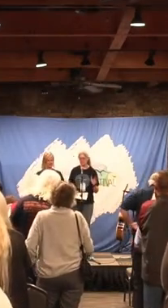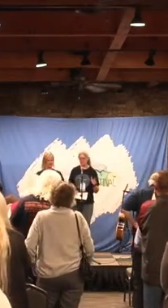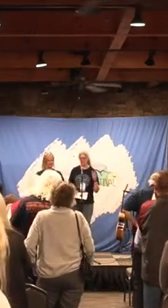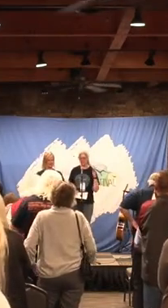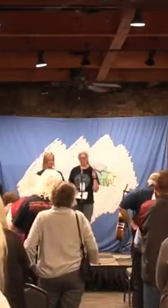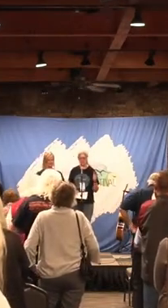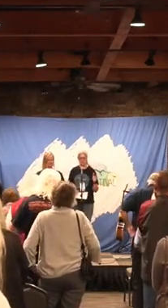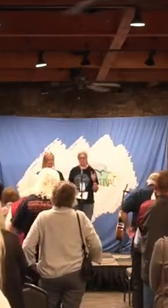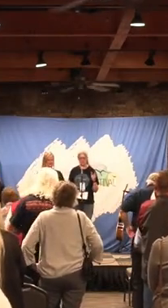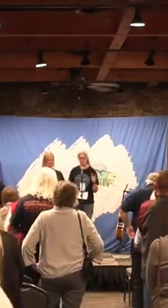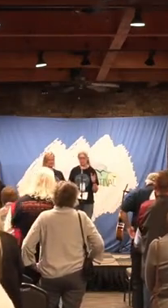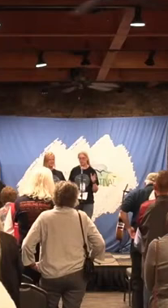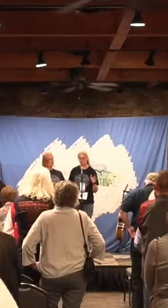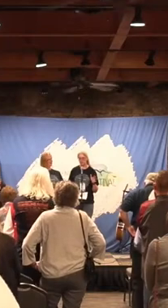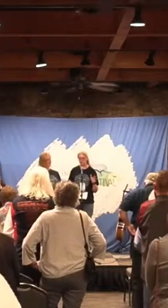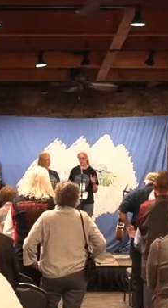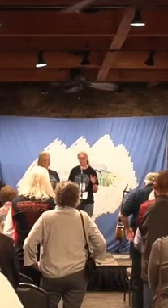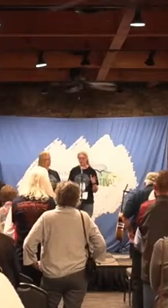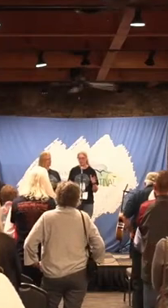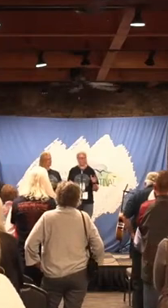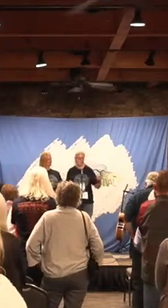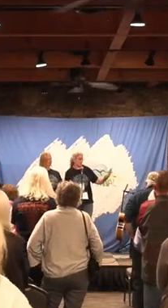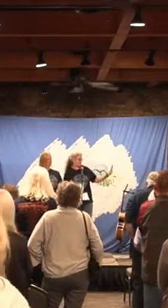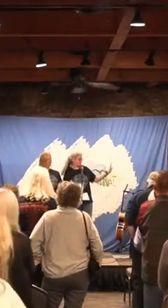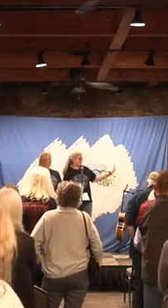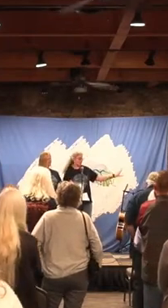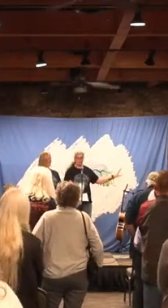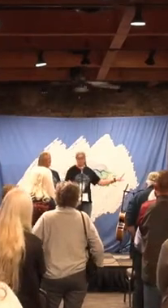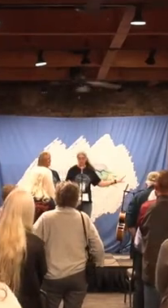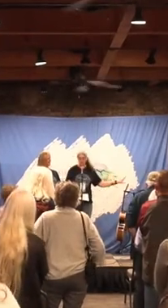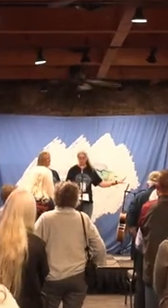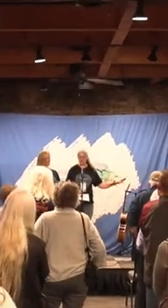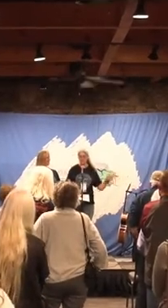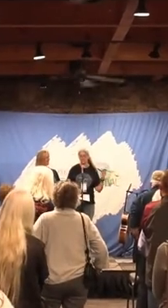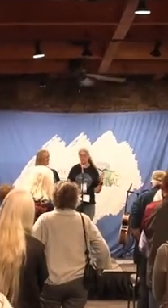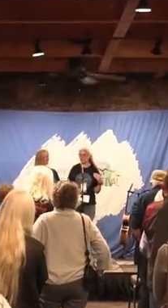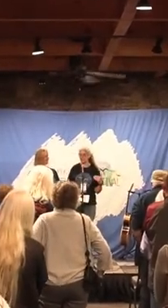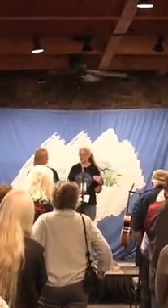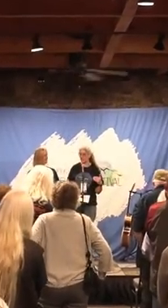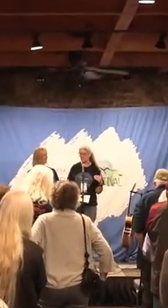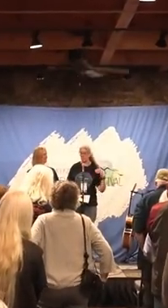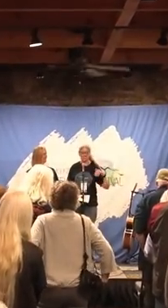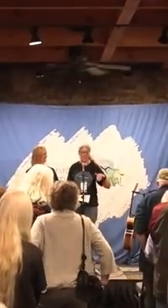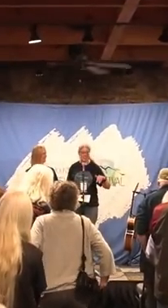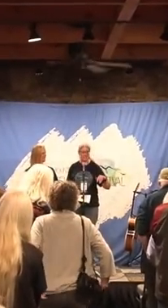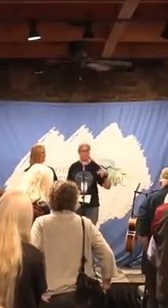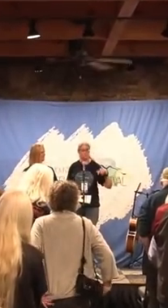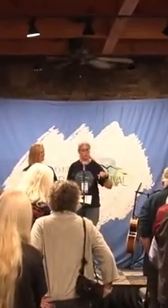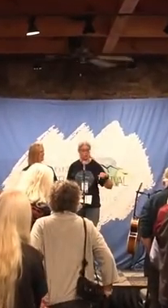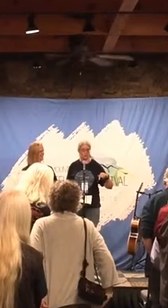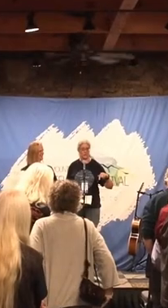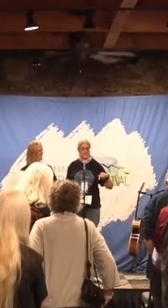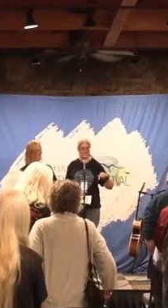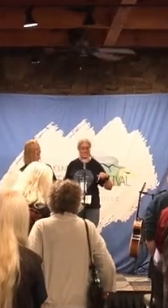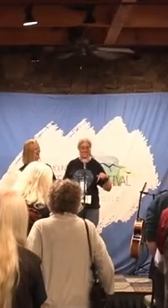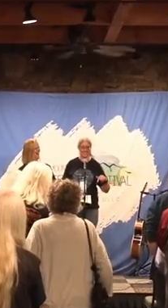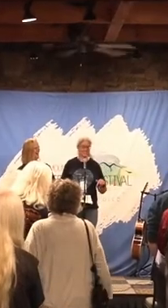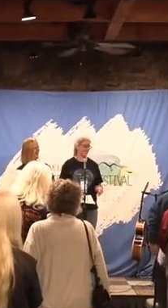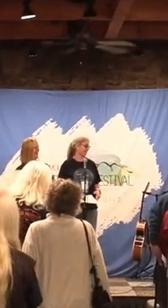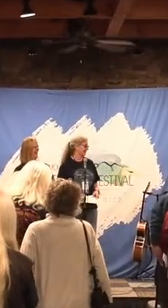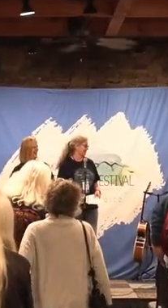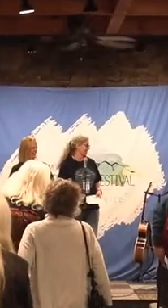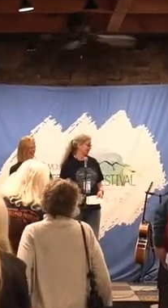This moment is a dream come true for me, because my lovely husband has just given me the last word.